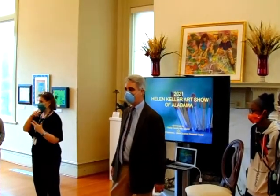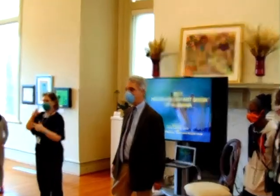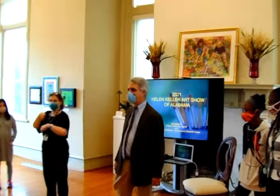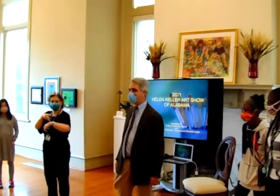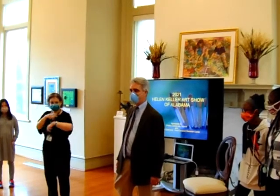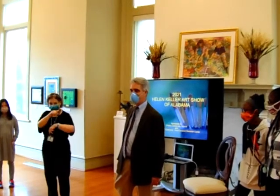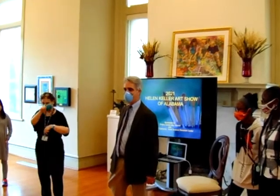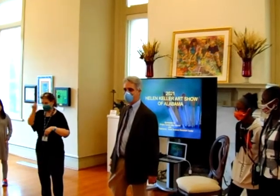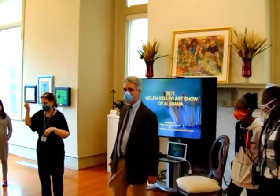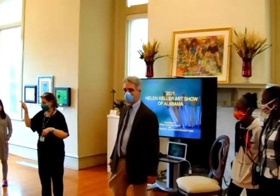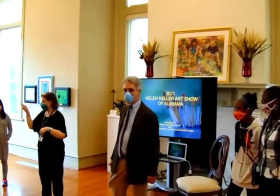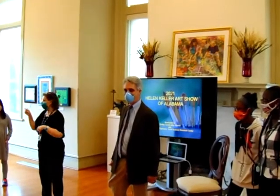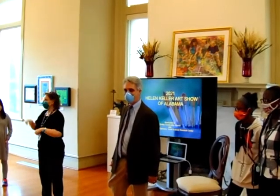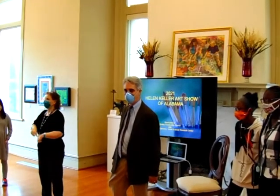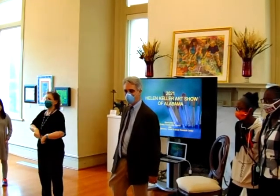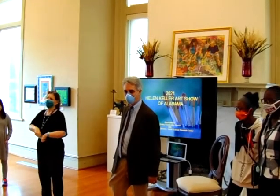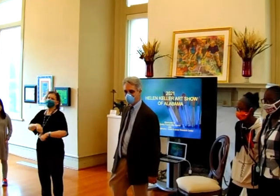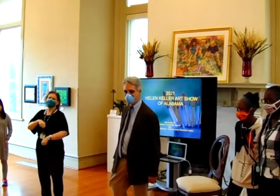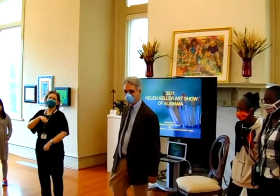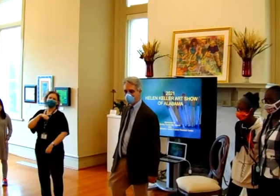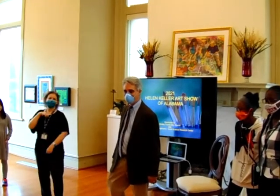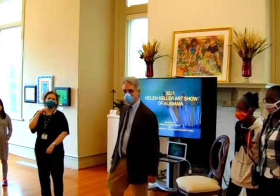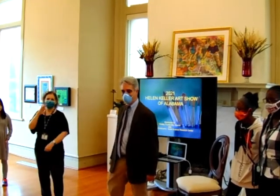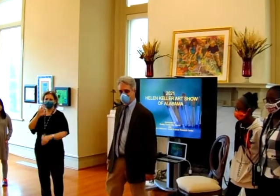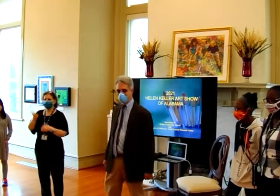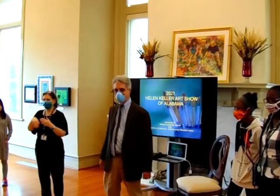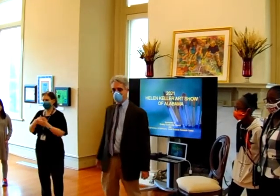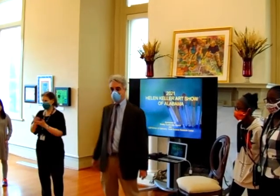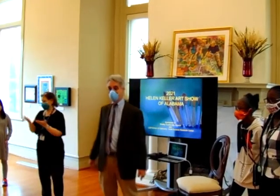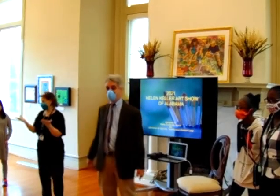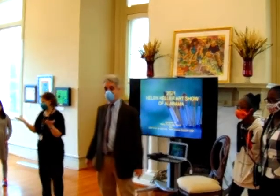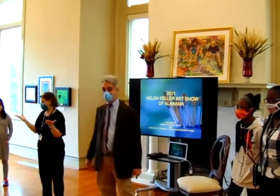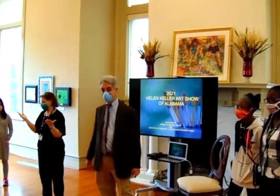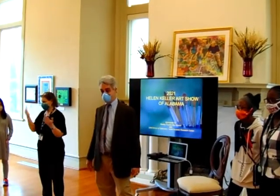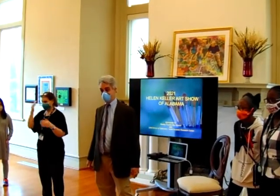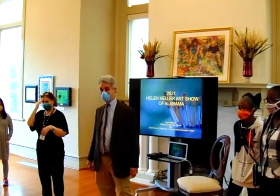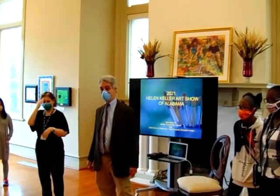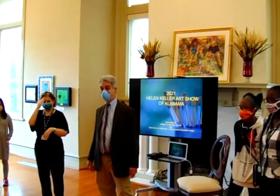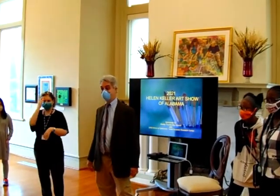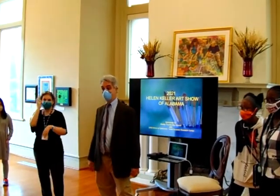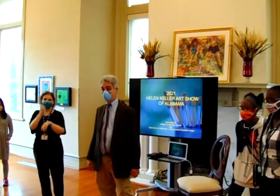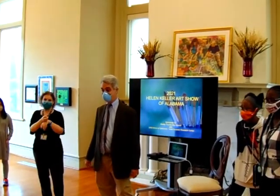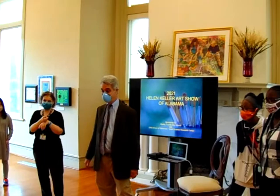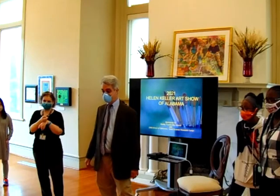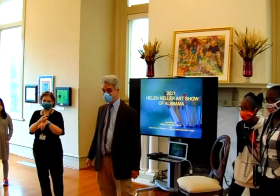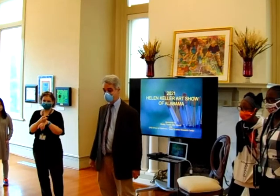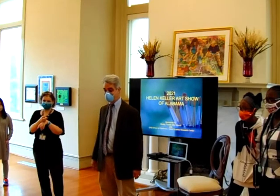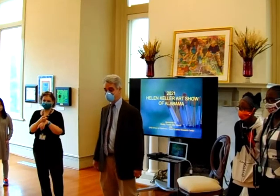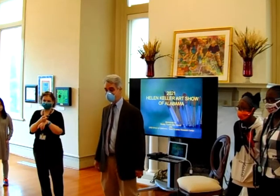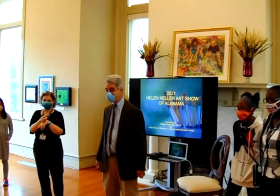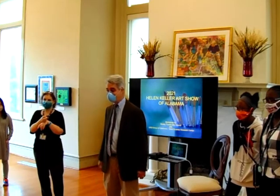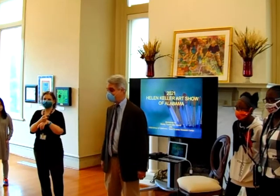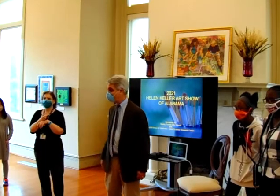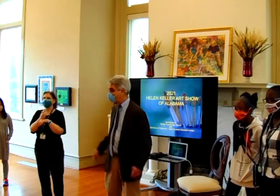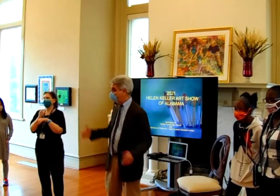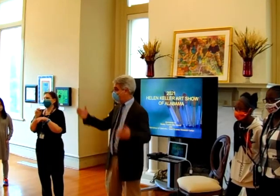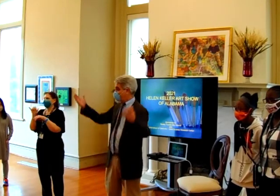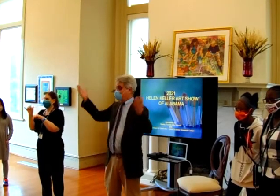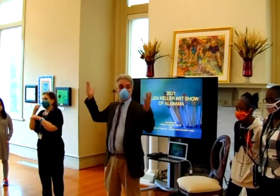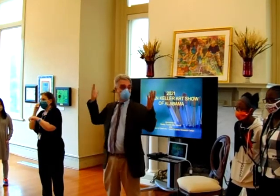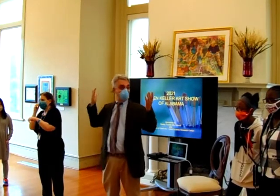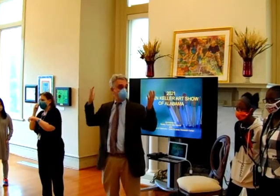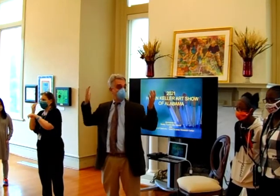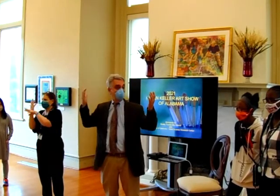I are of all of you. I know it was very difficult to continue with your studies and